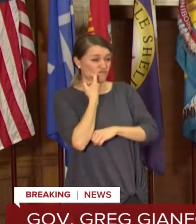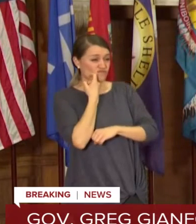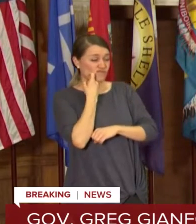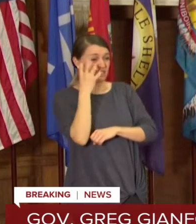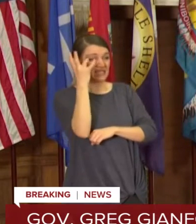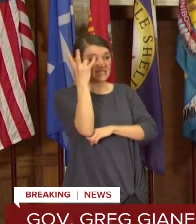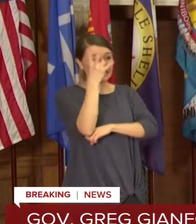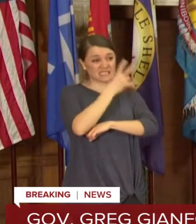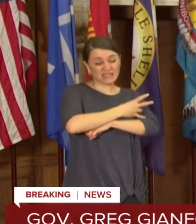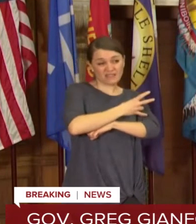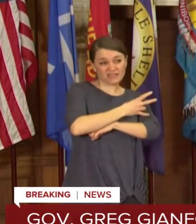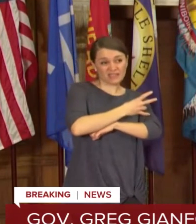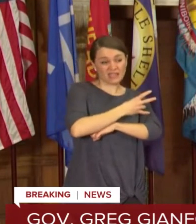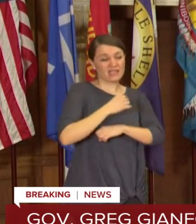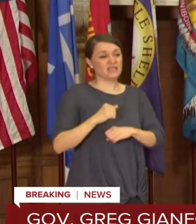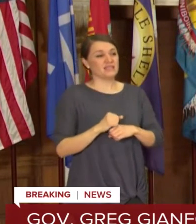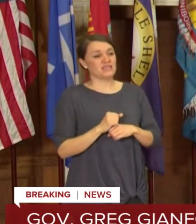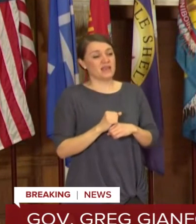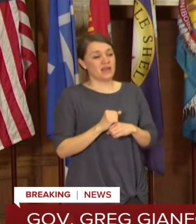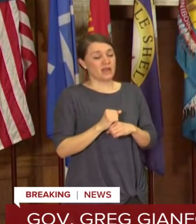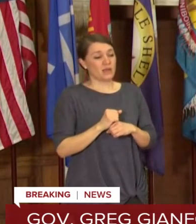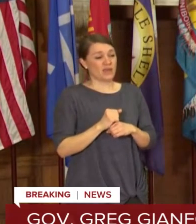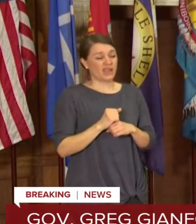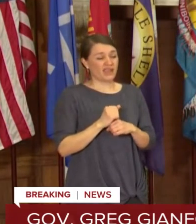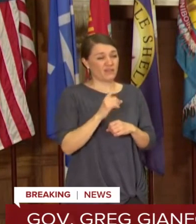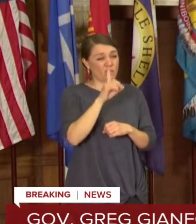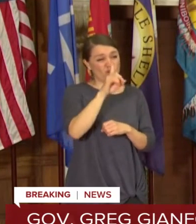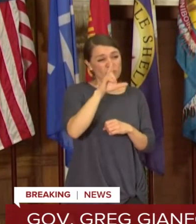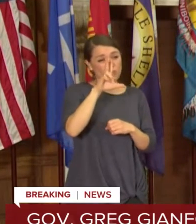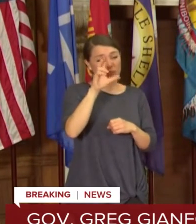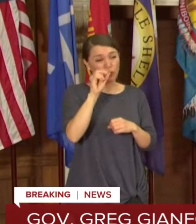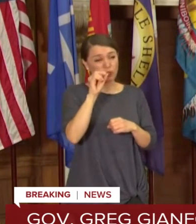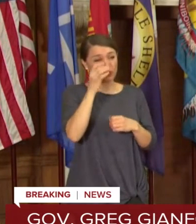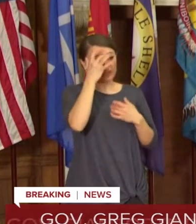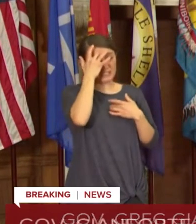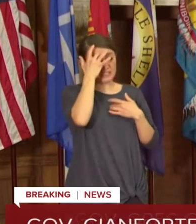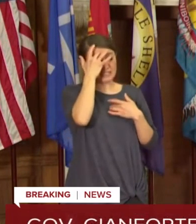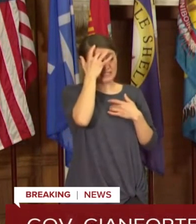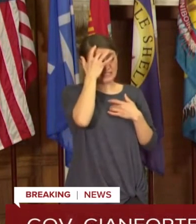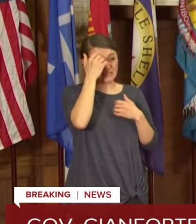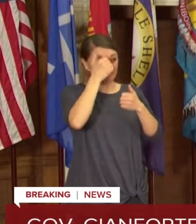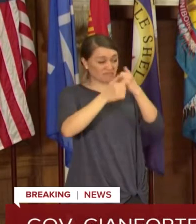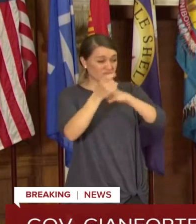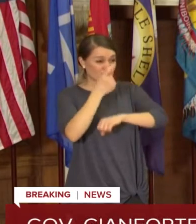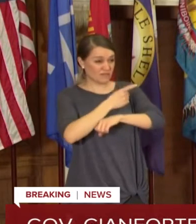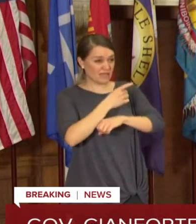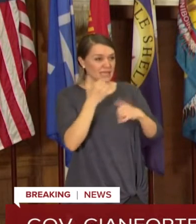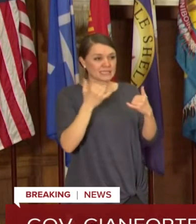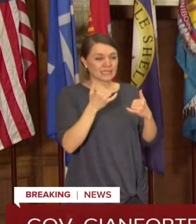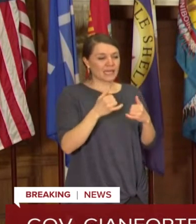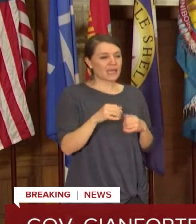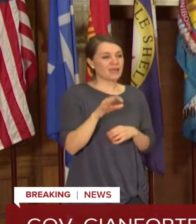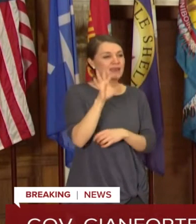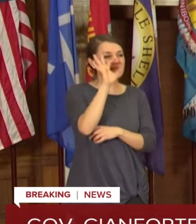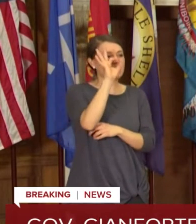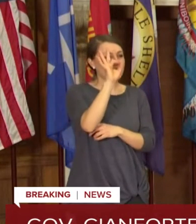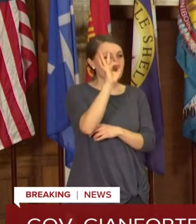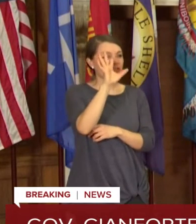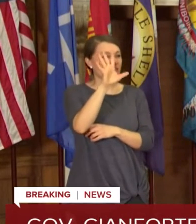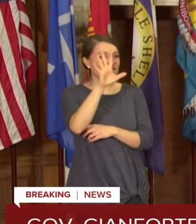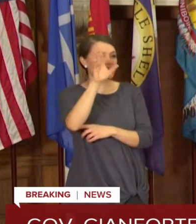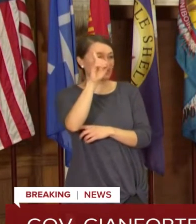only 130 cases per day. And today, there are only 951